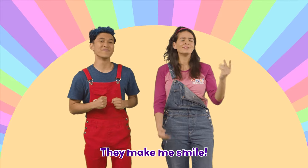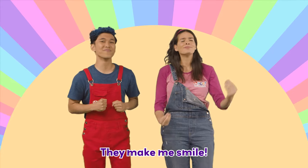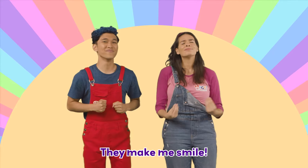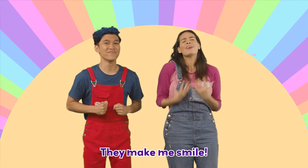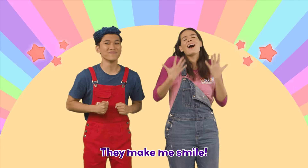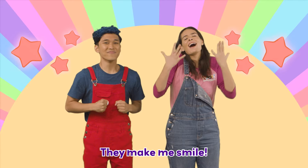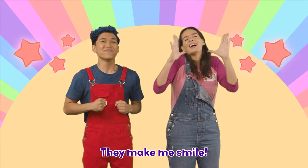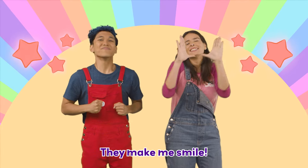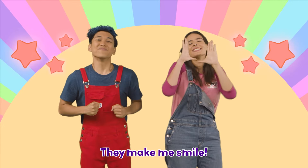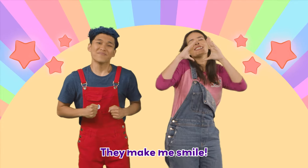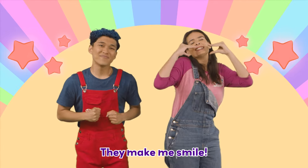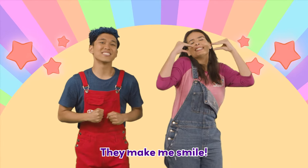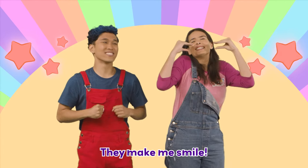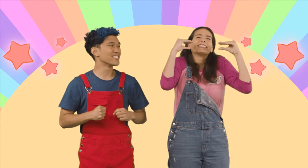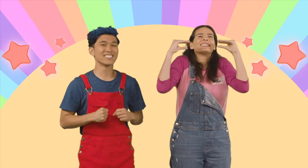They make me smile.